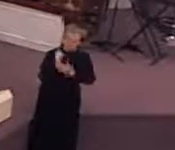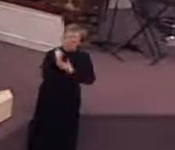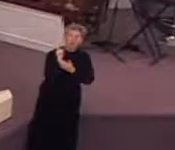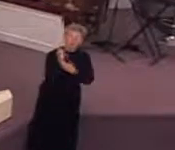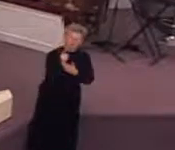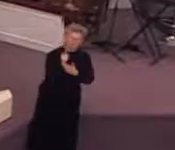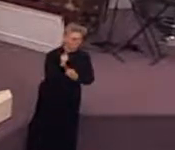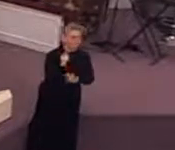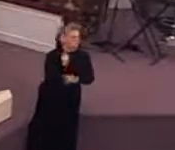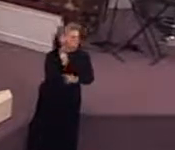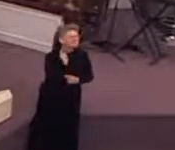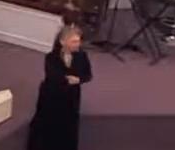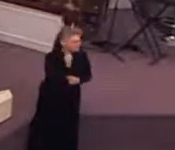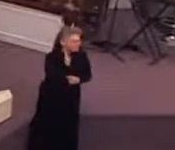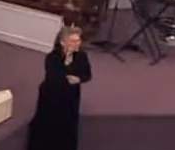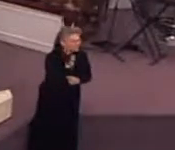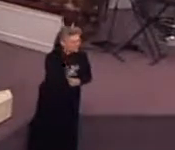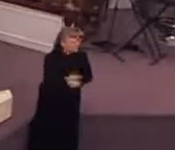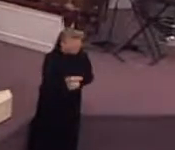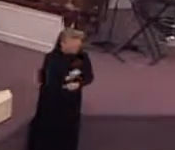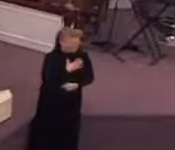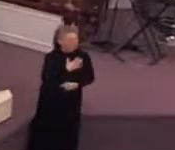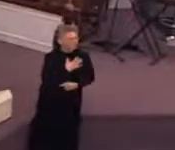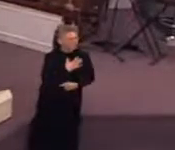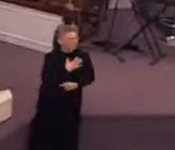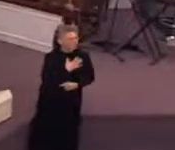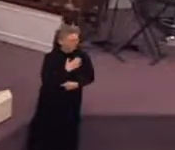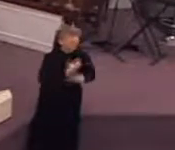He will revive us.